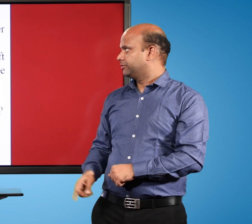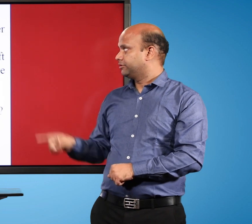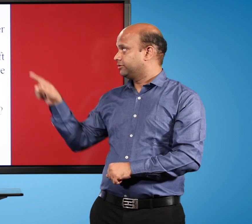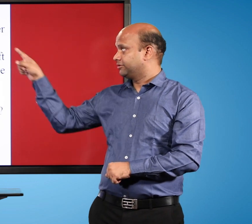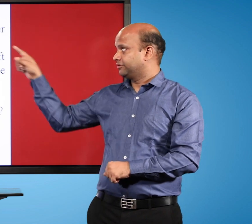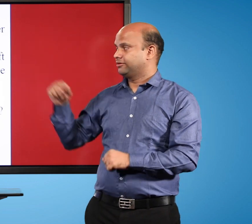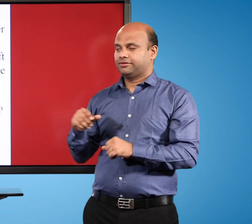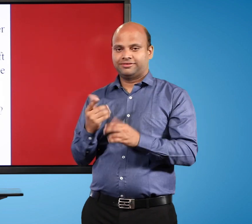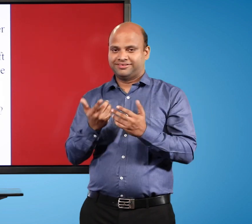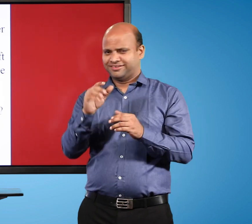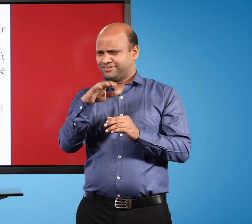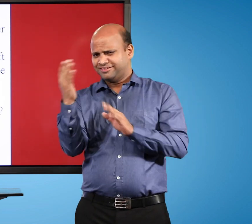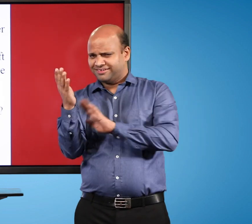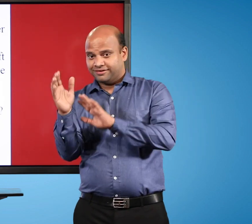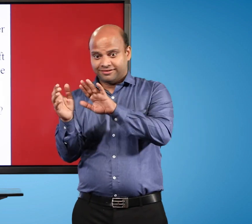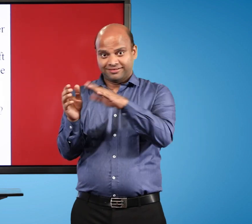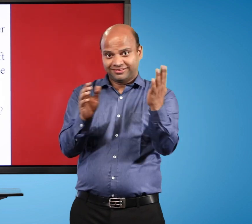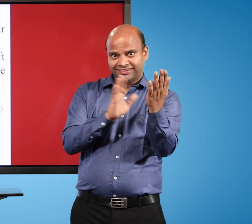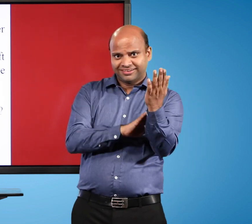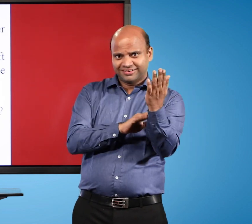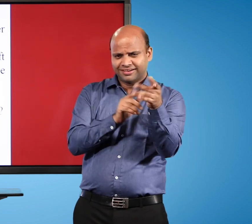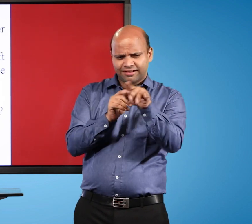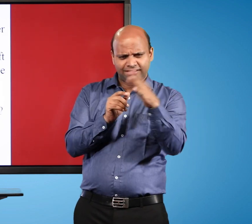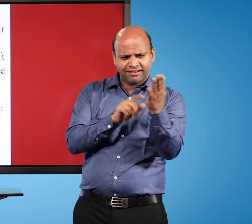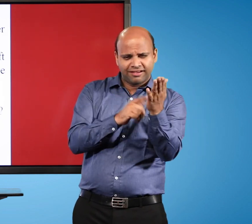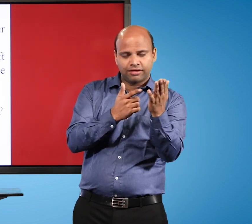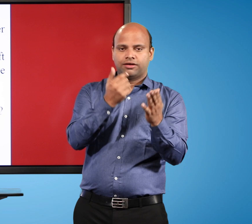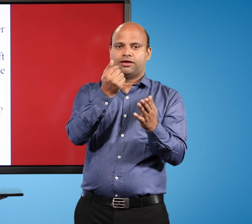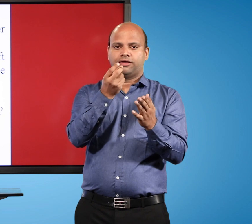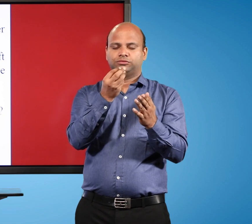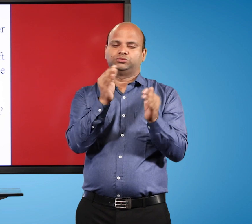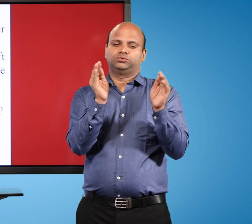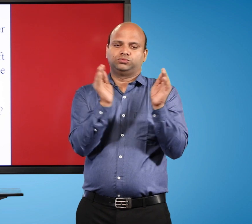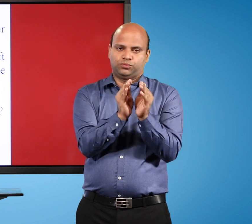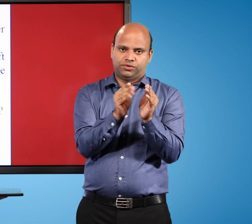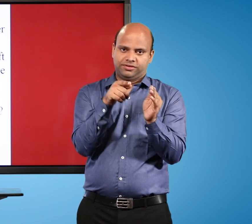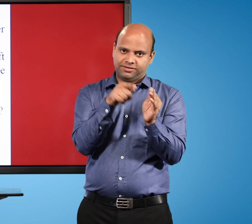We can also say that whole number on left is the smaller number.